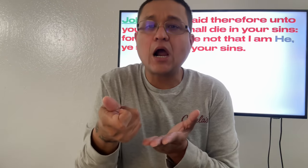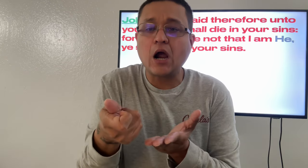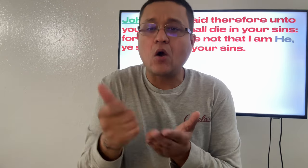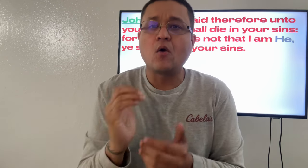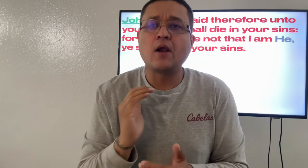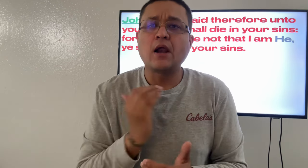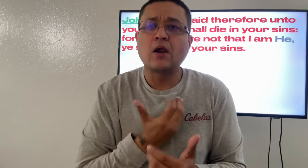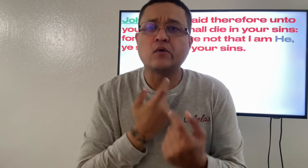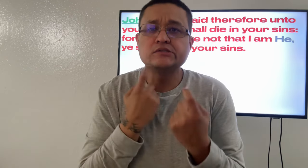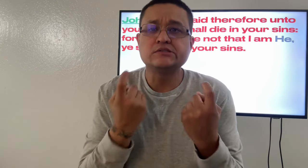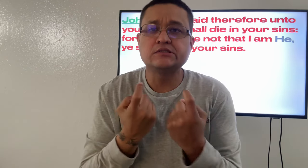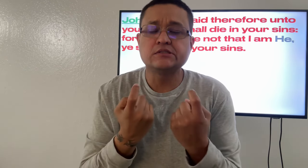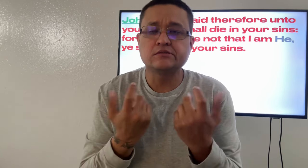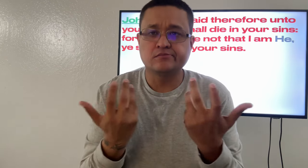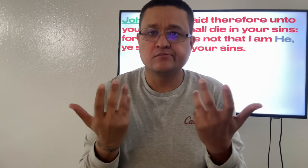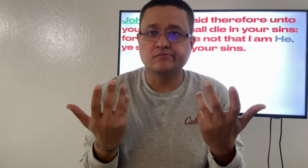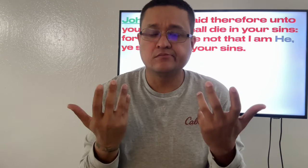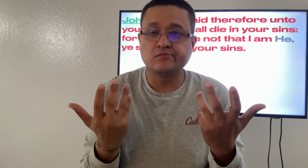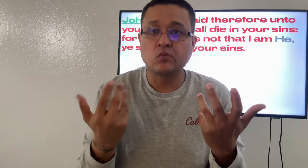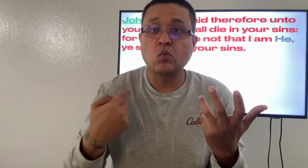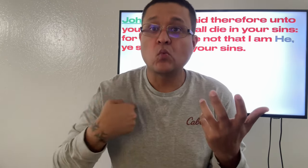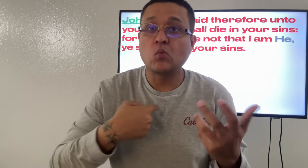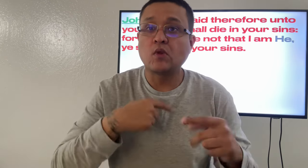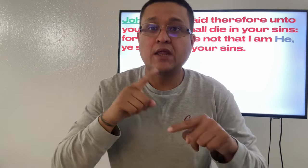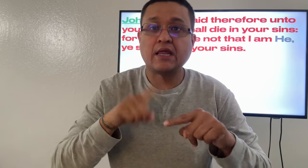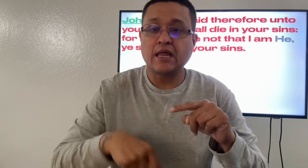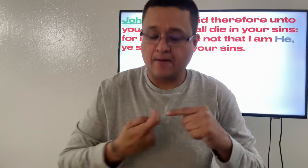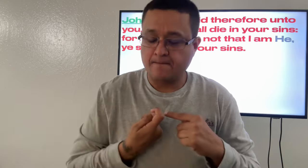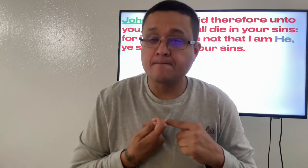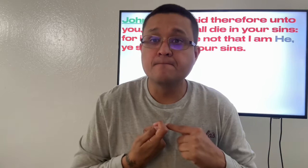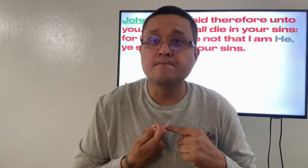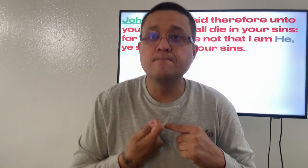We need to get it out of our lives.